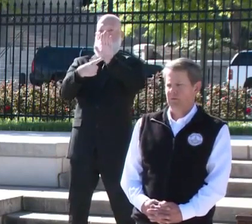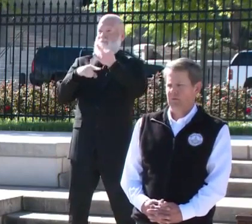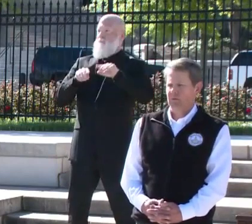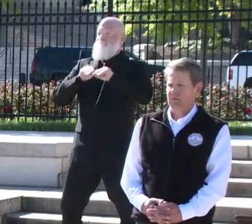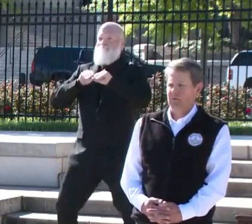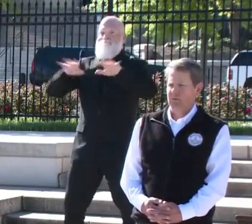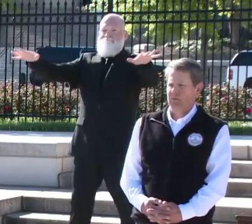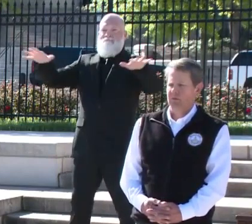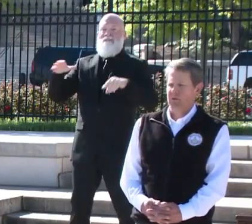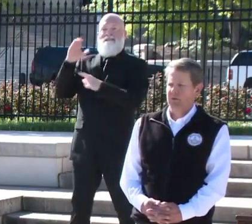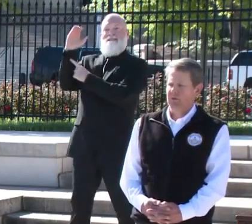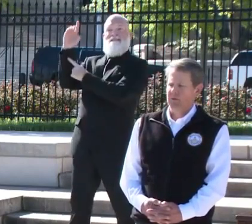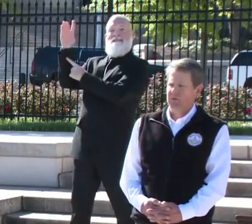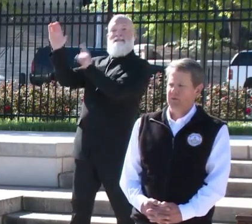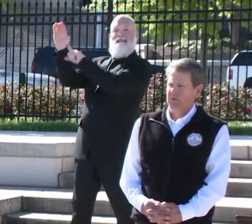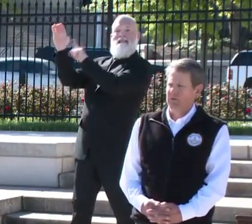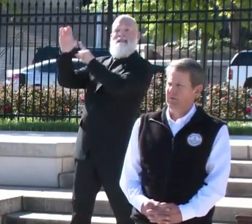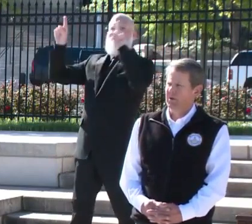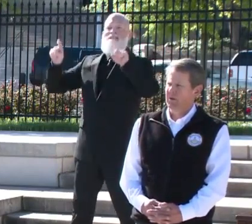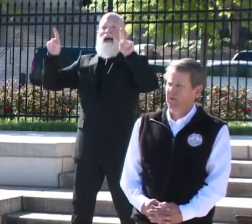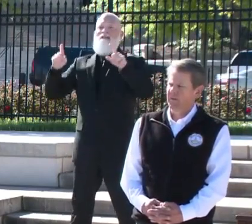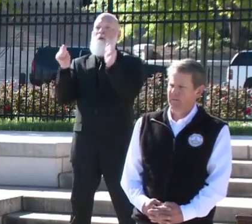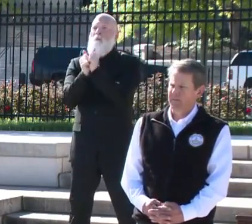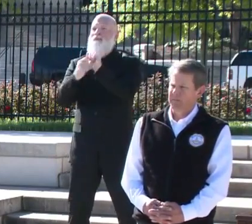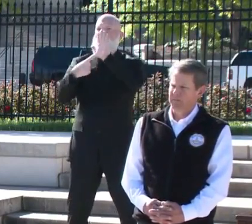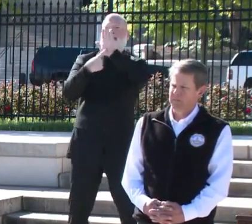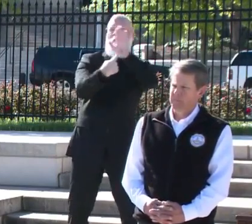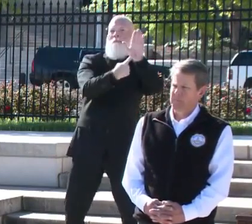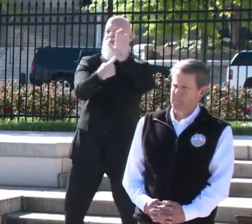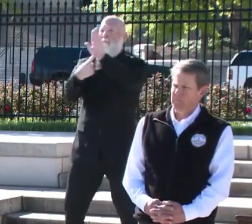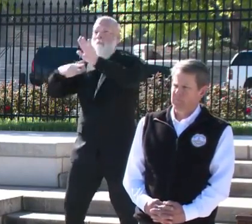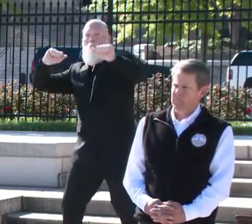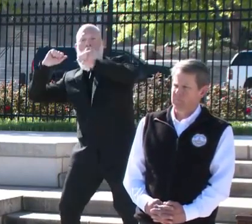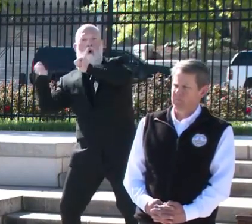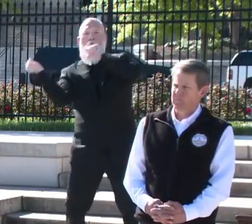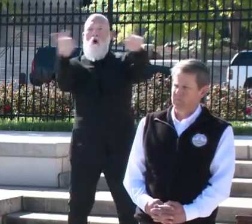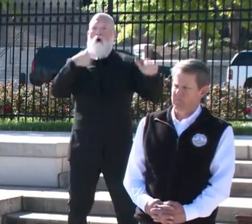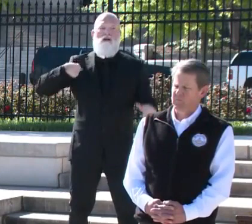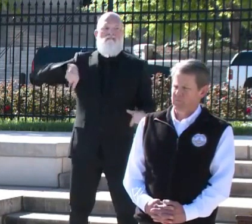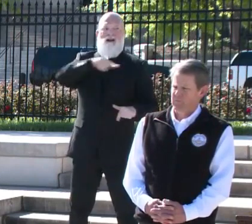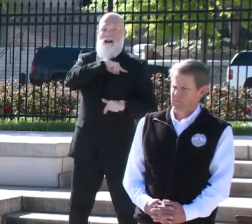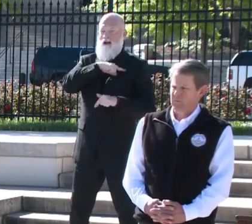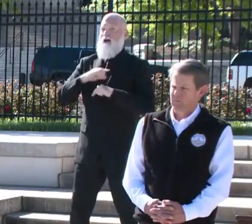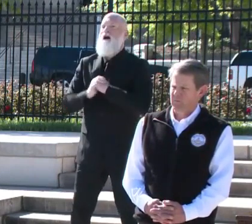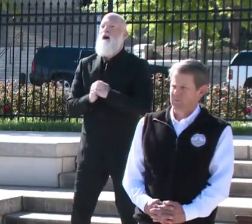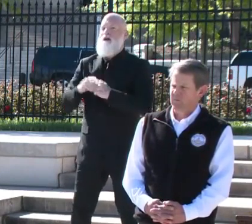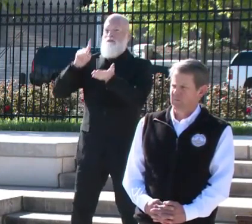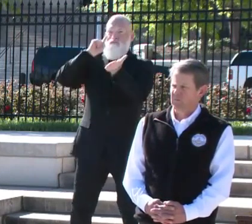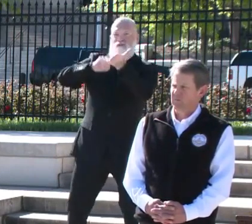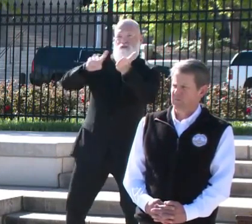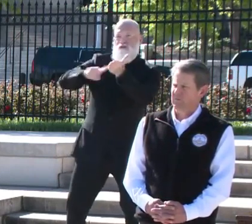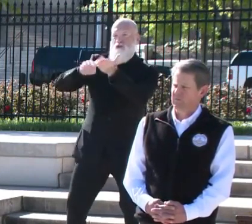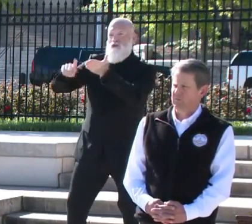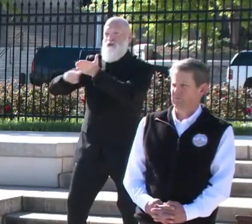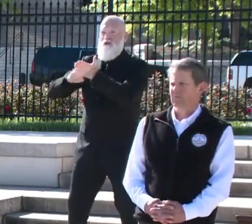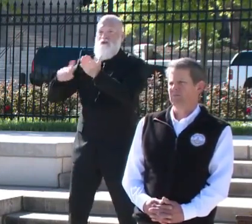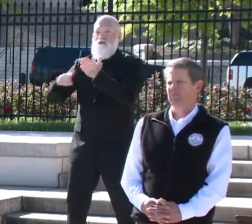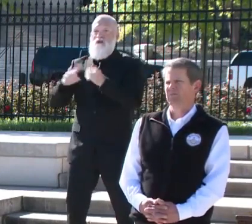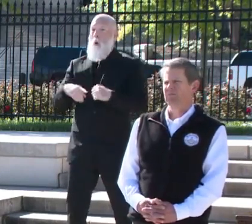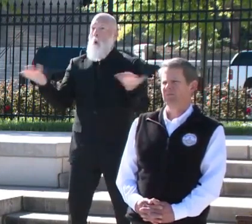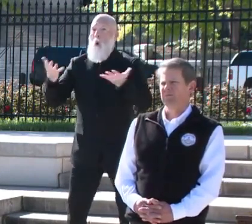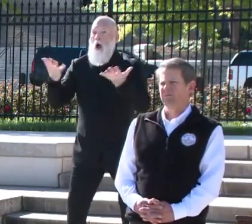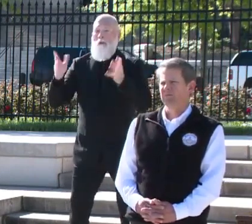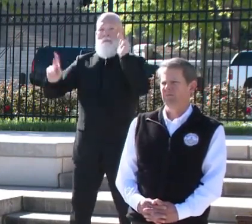those with symptoms. And so all of our epidemiologic models were based on people with symptoms. And I think it's